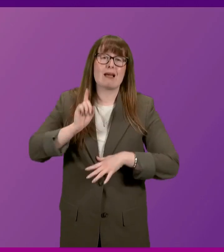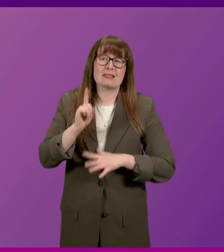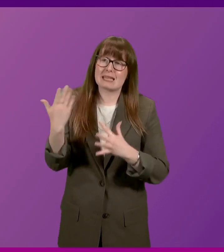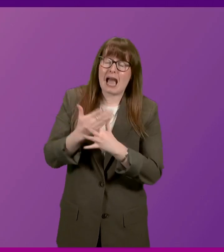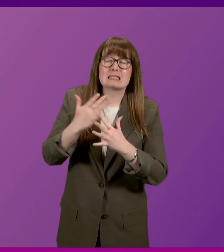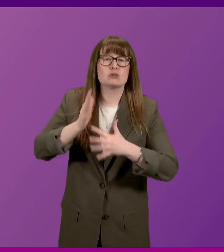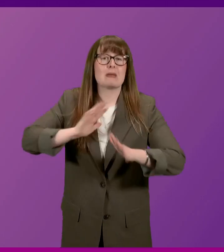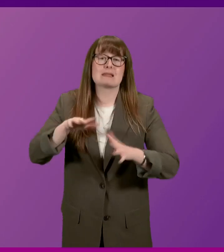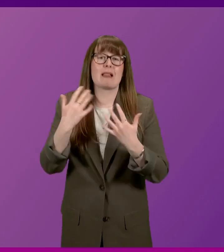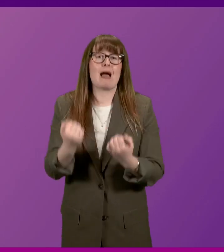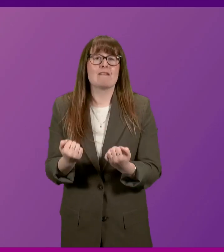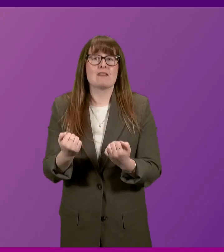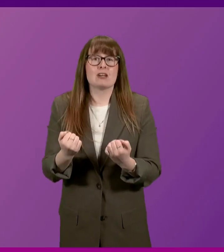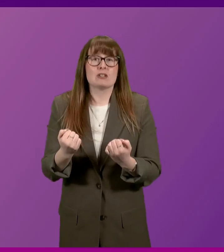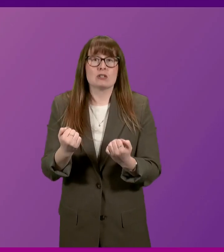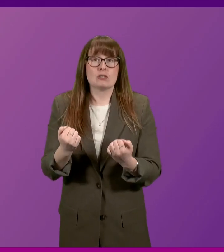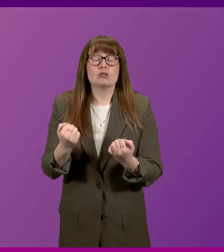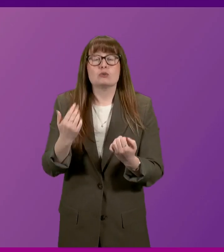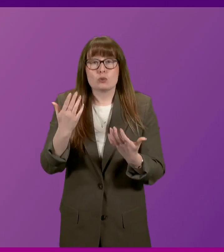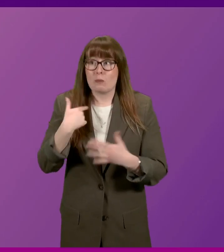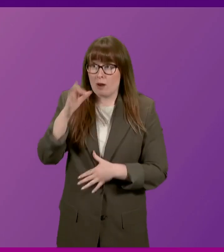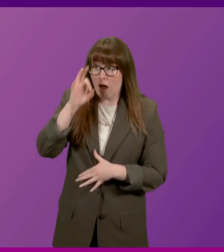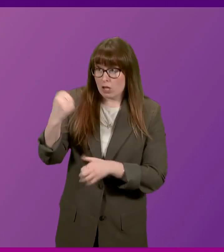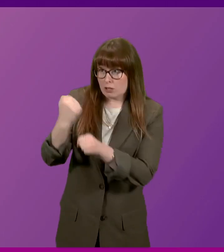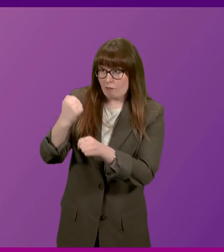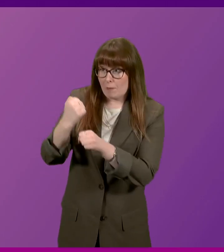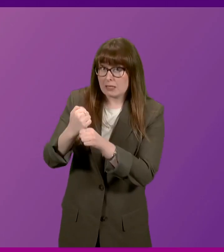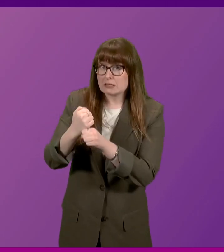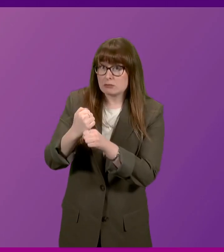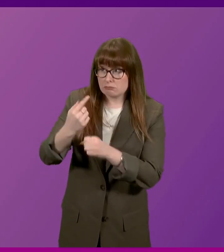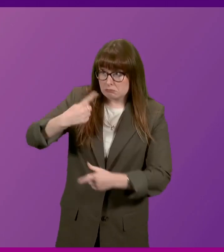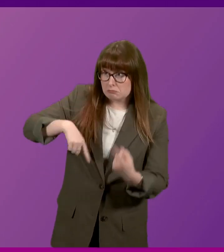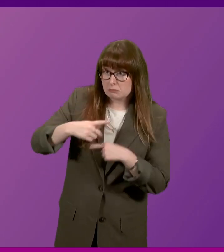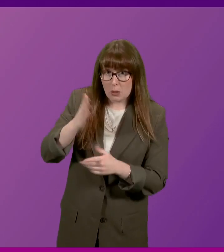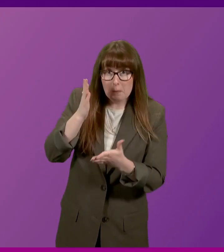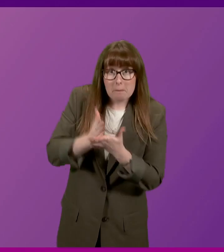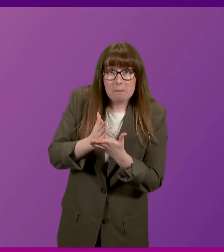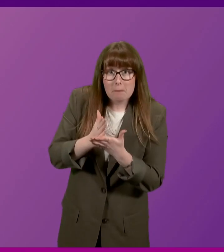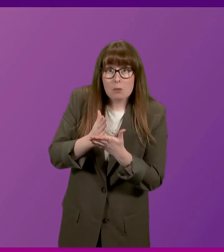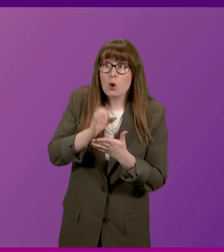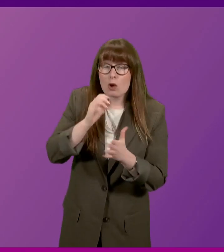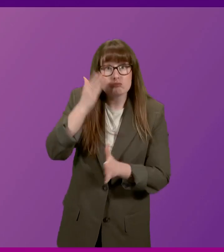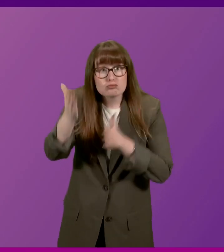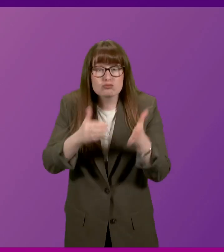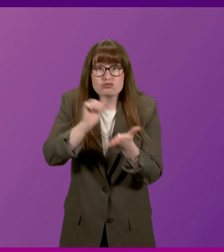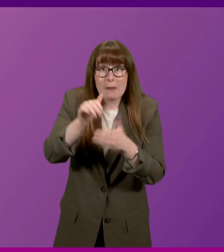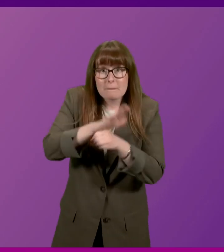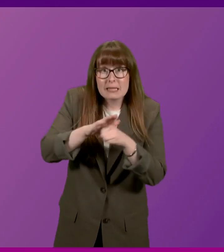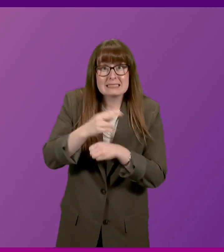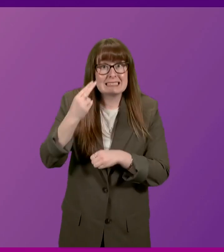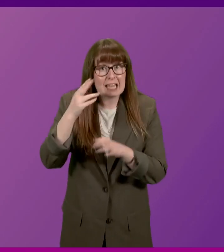BSL. So we're not convinced as yet, and we've asked the government, are we sure that we are going to the places where deaf children are